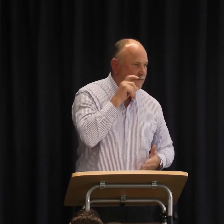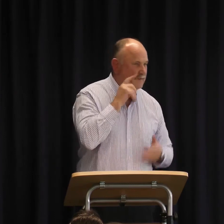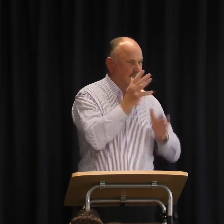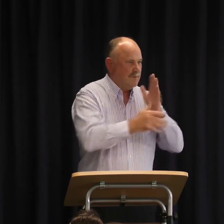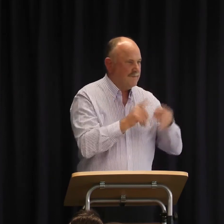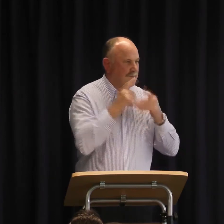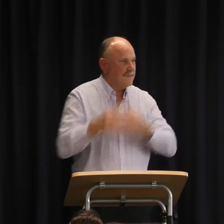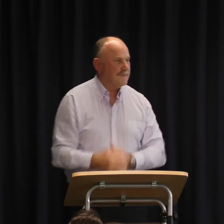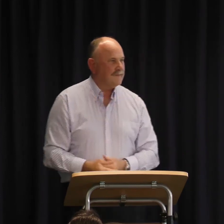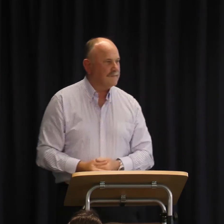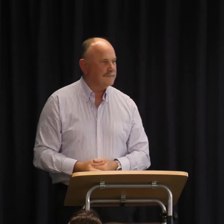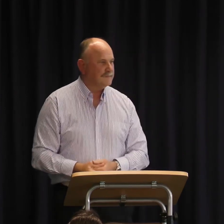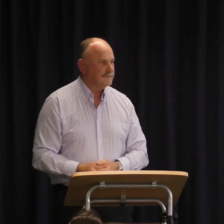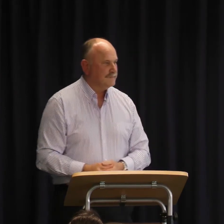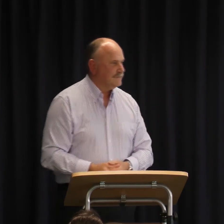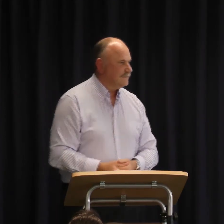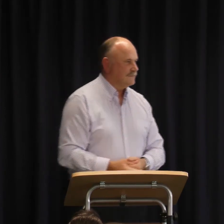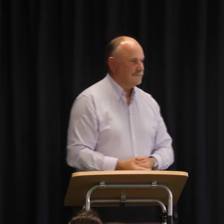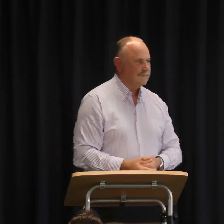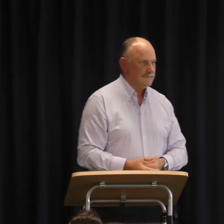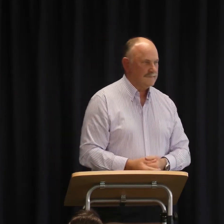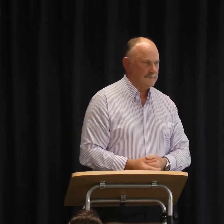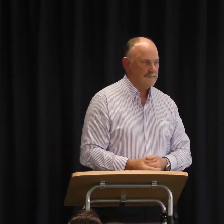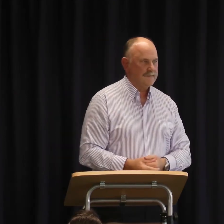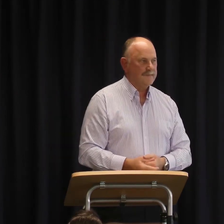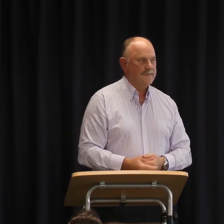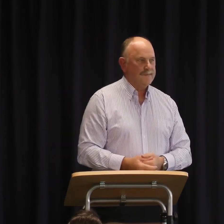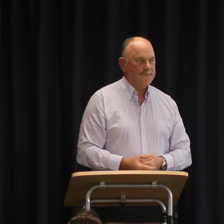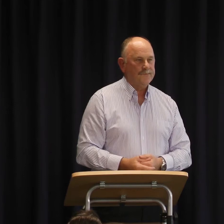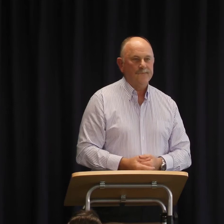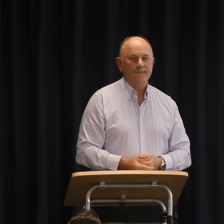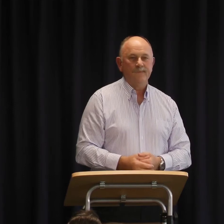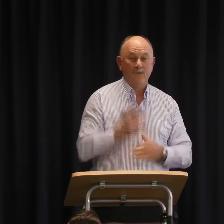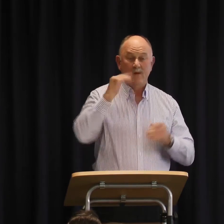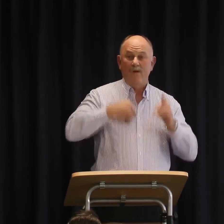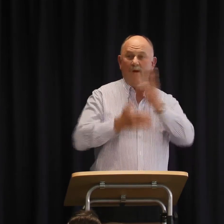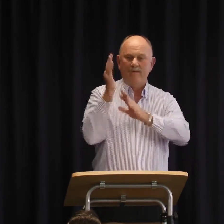There were lots of interesting happenings, we had a lot of fun, it was a great time.